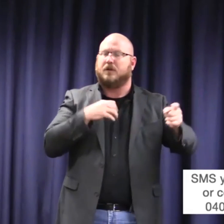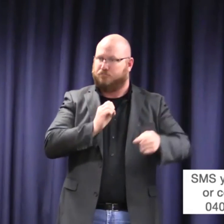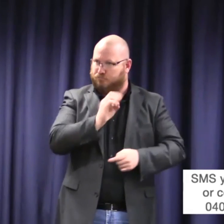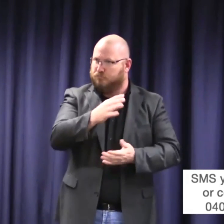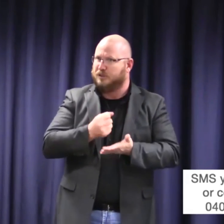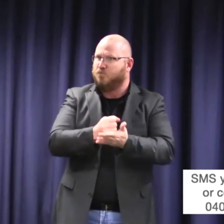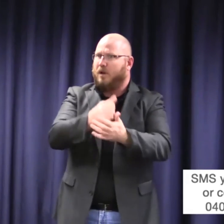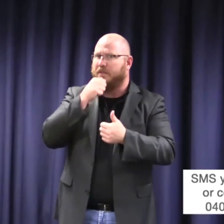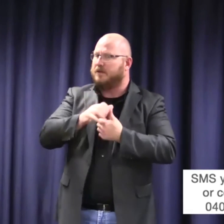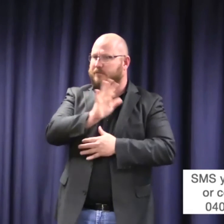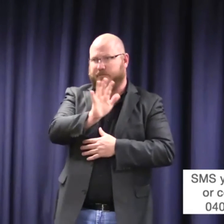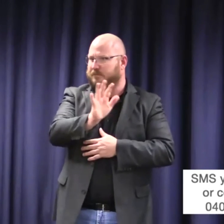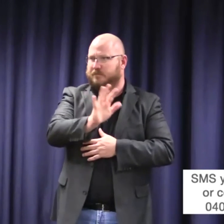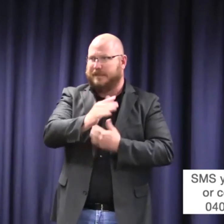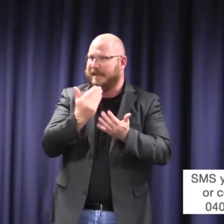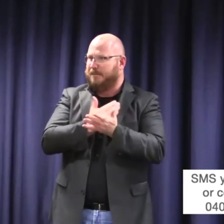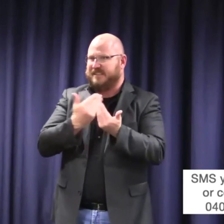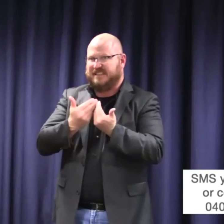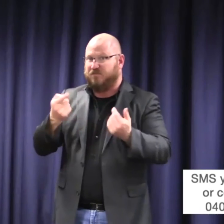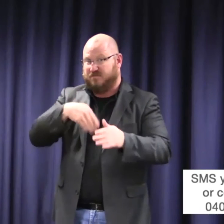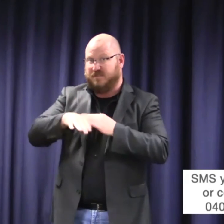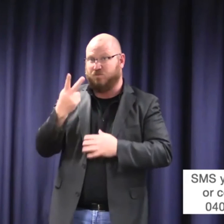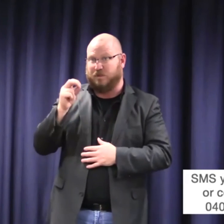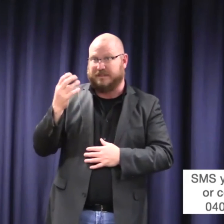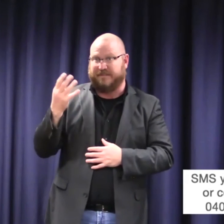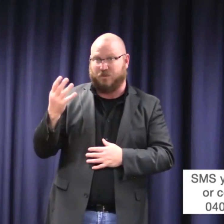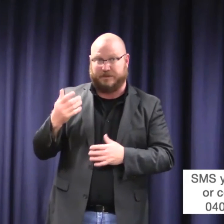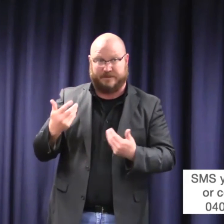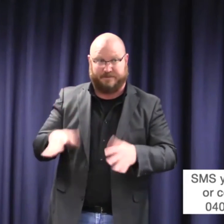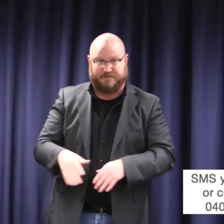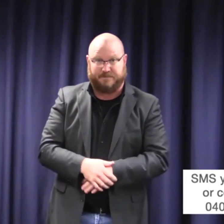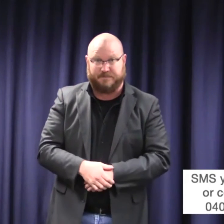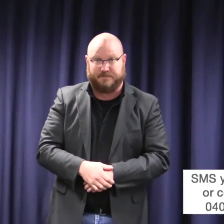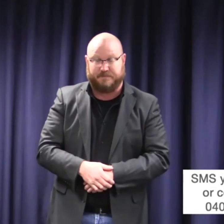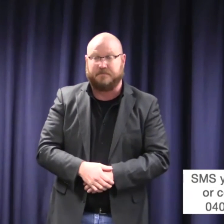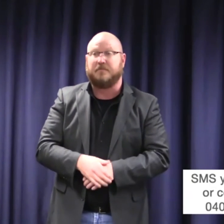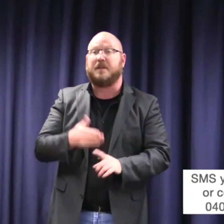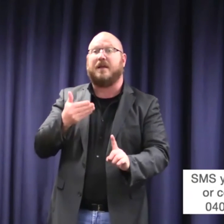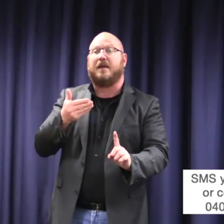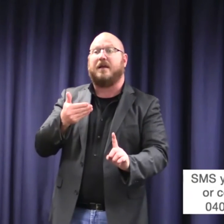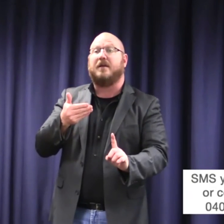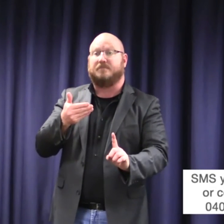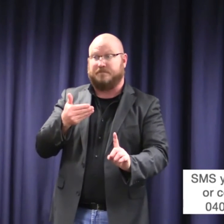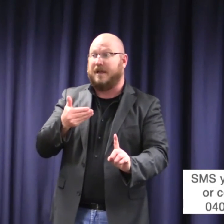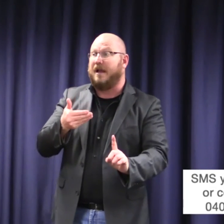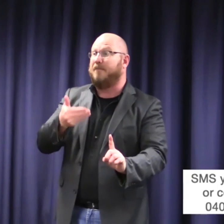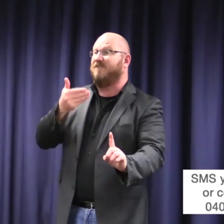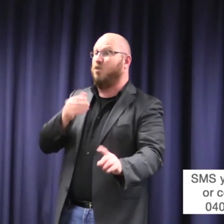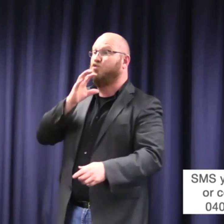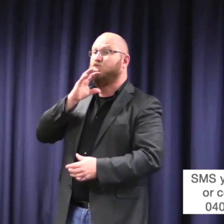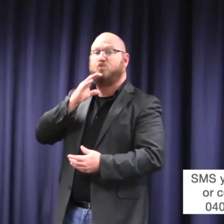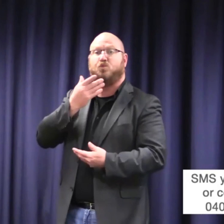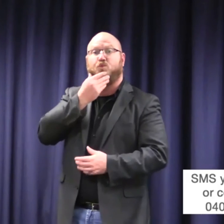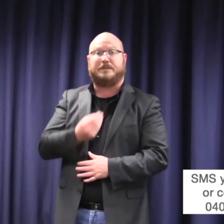on whether we think they should be considered under the NDIS. And we said, no, it should be kept separate.